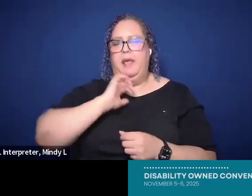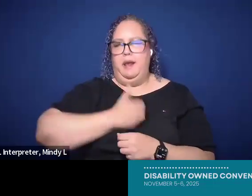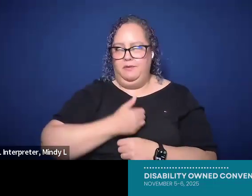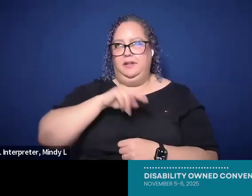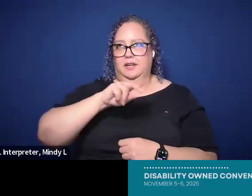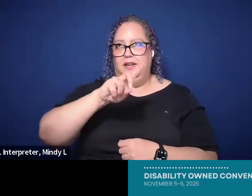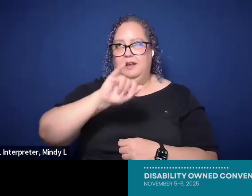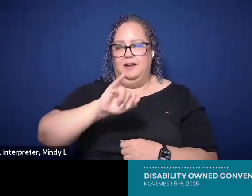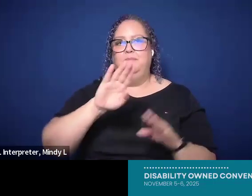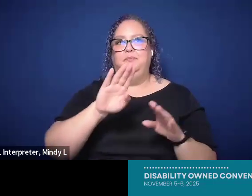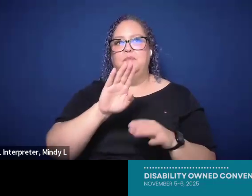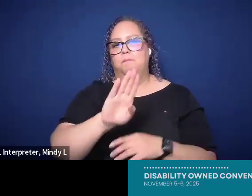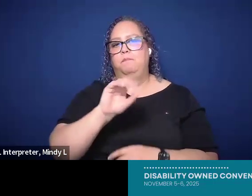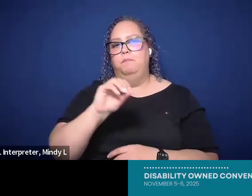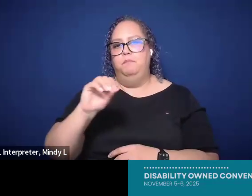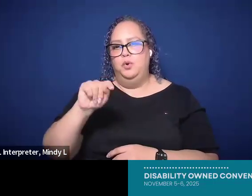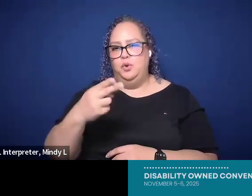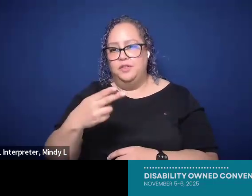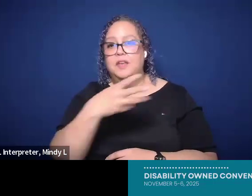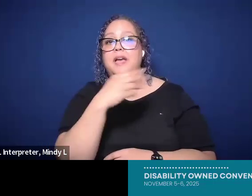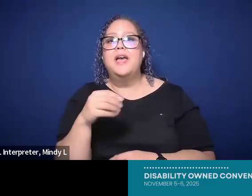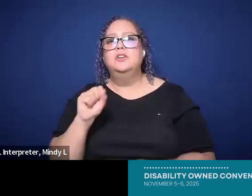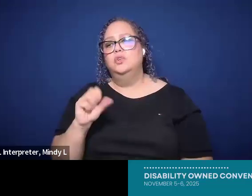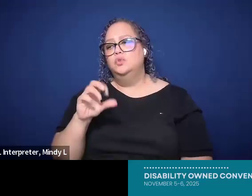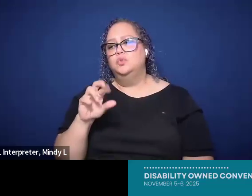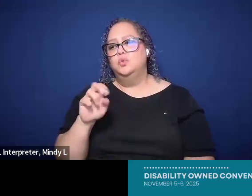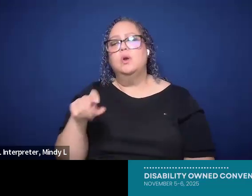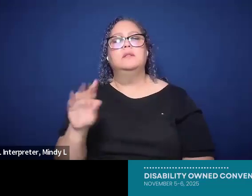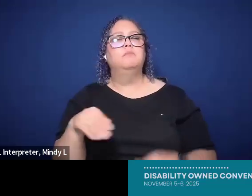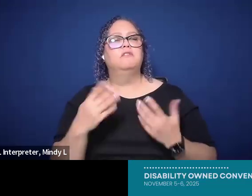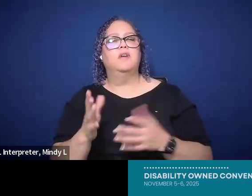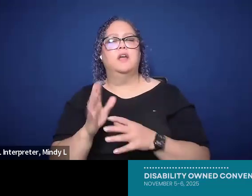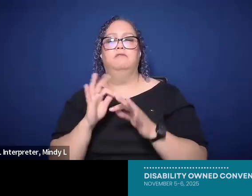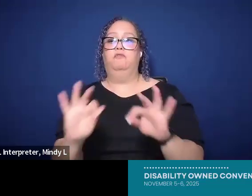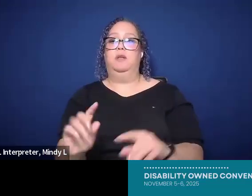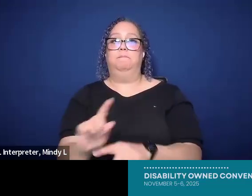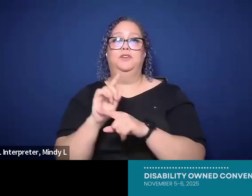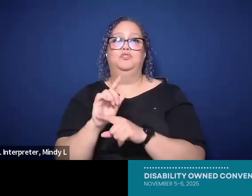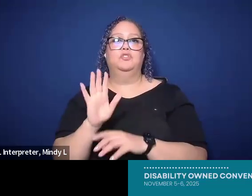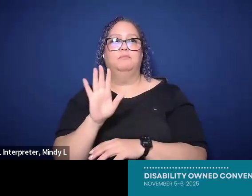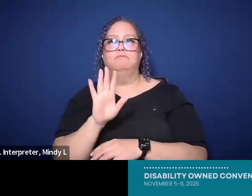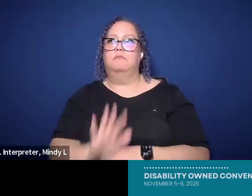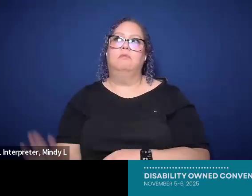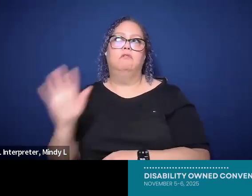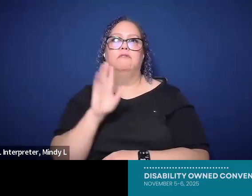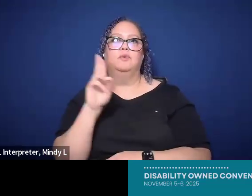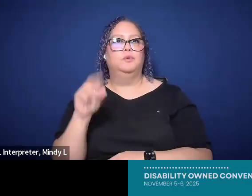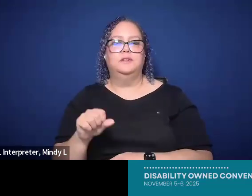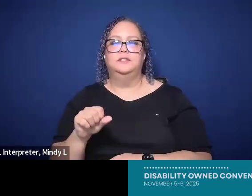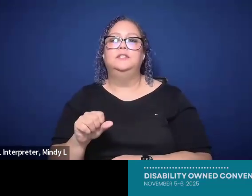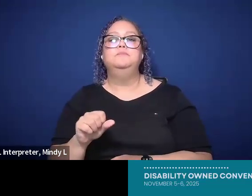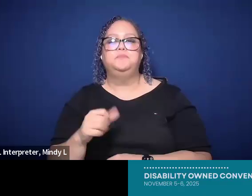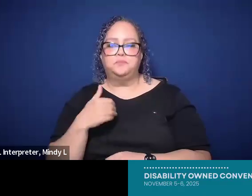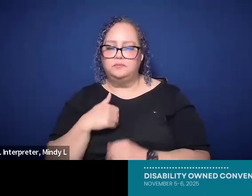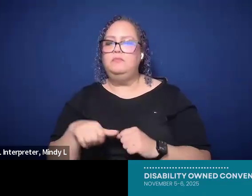We also have SCORE who provide free mentorship across the country. We also have some other booths that find you